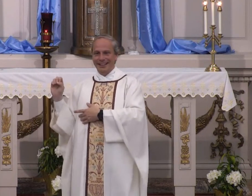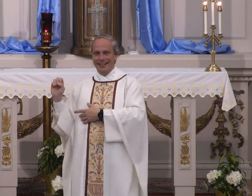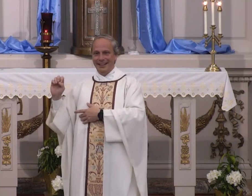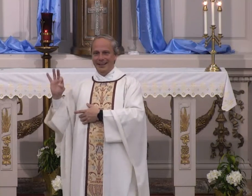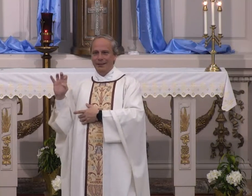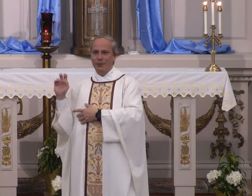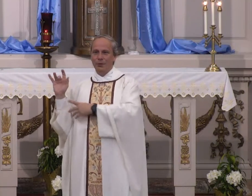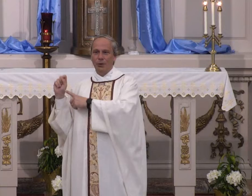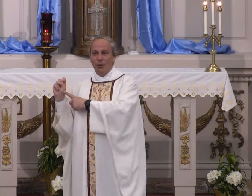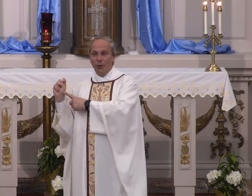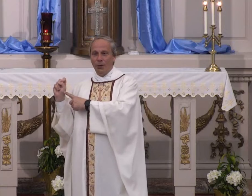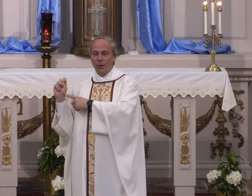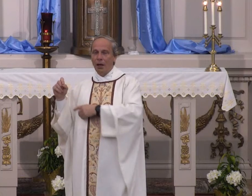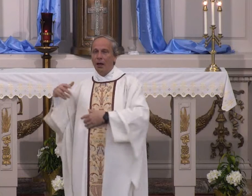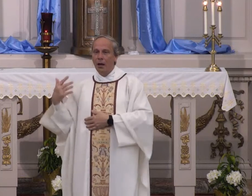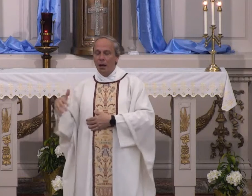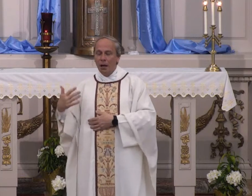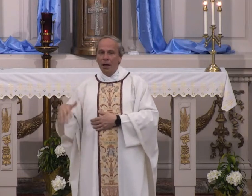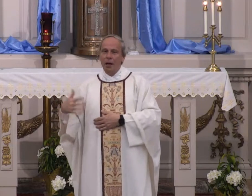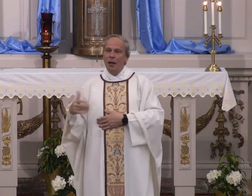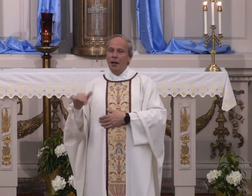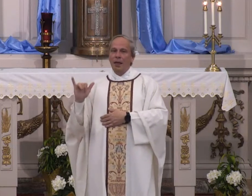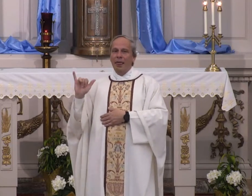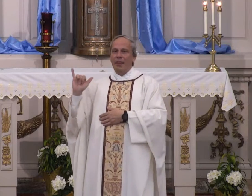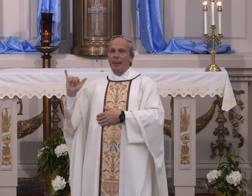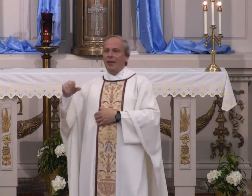Saint Charles de Foucault.